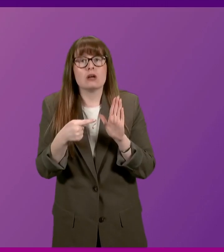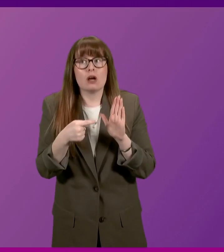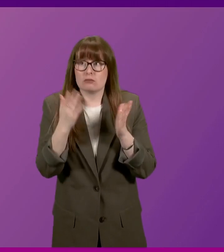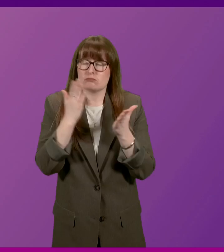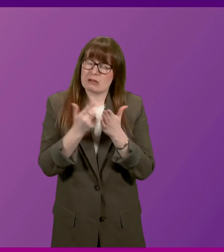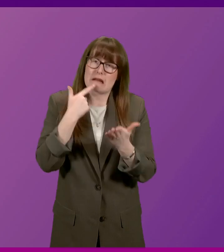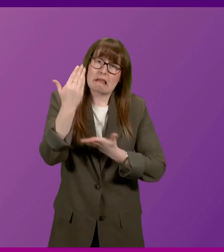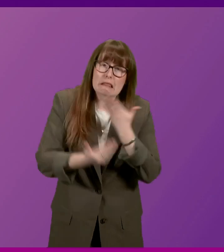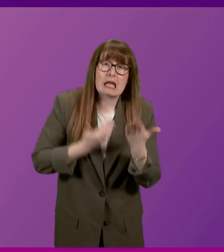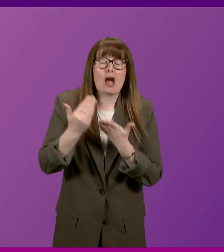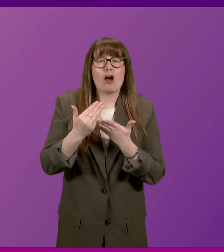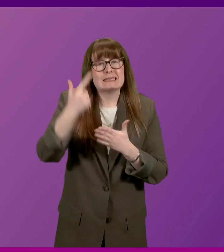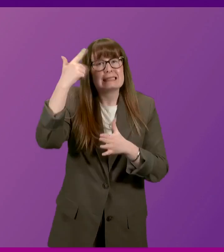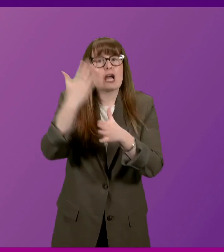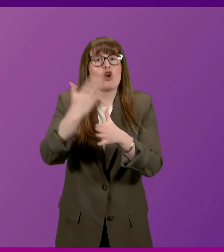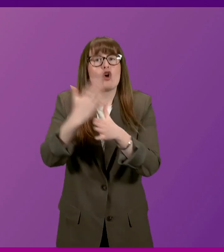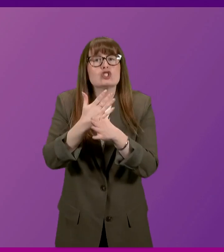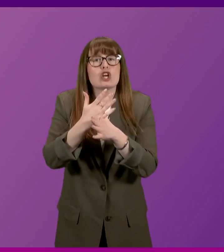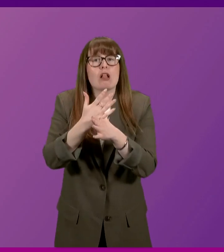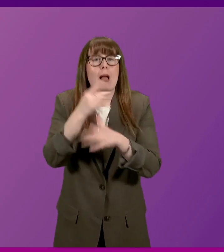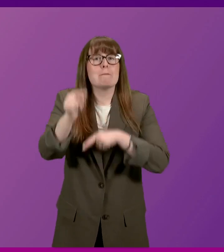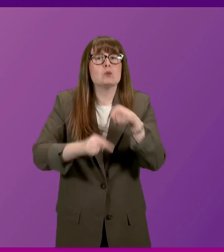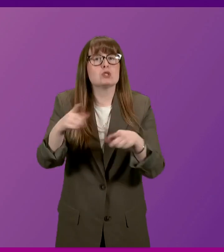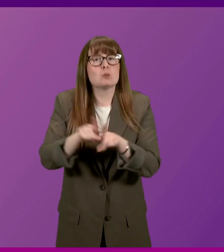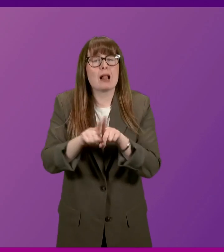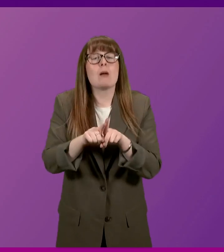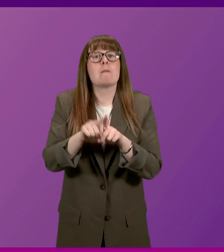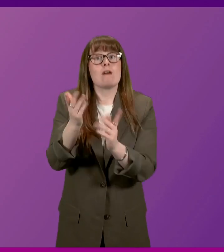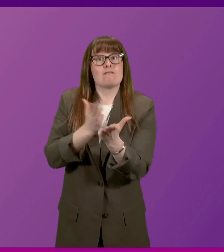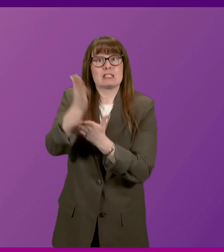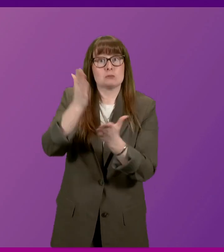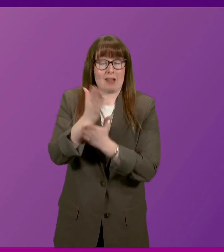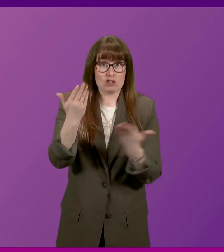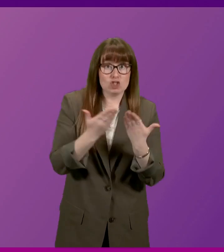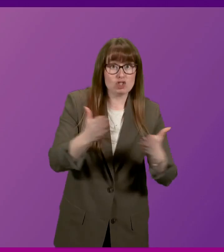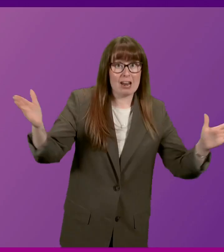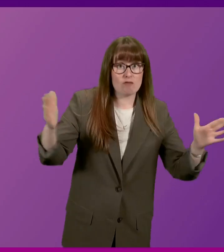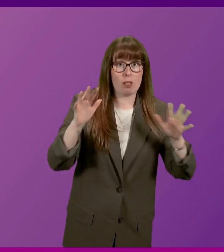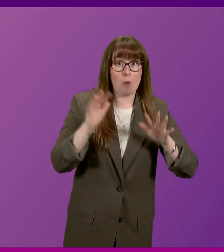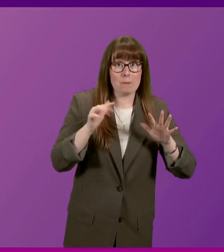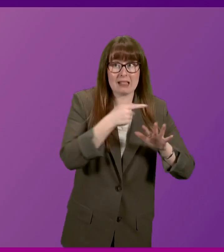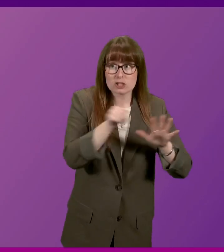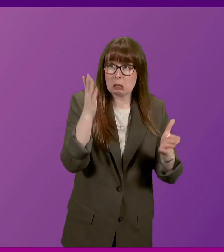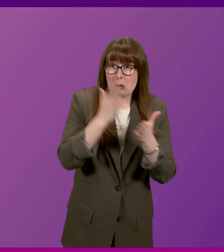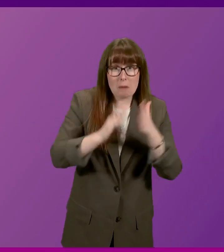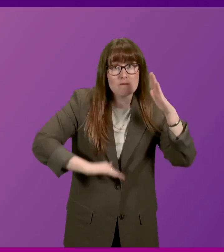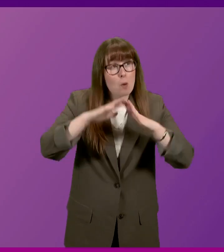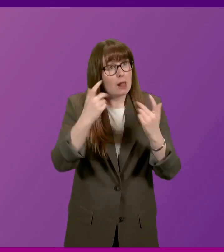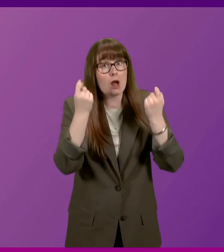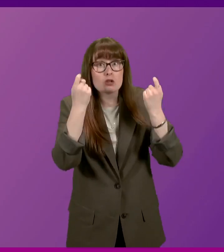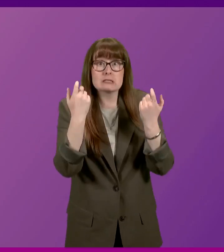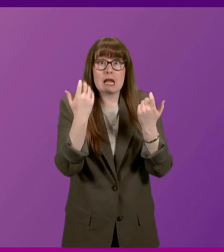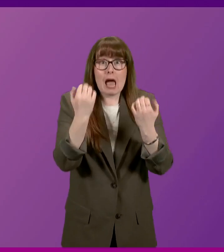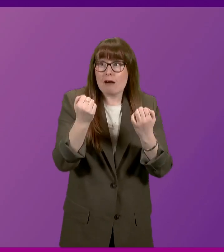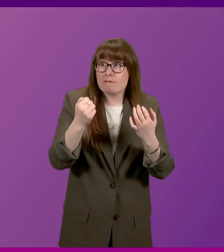outline psychological violence. But I think victim survivors, the general public, are not aware of all the provisions of the Act, nor that